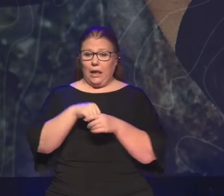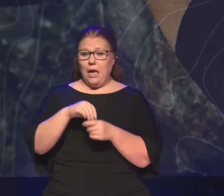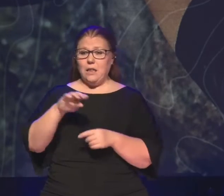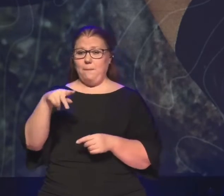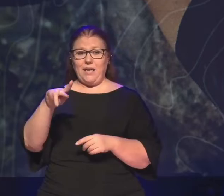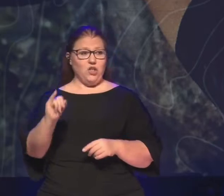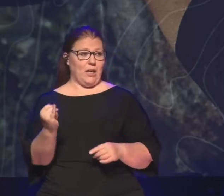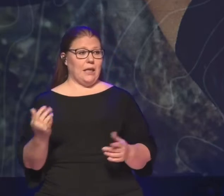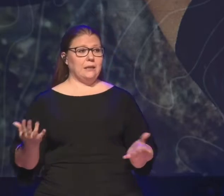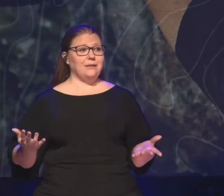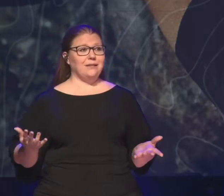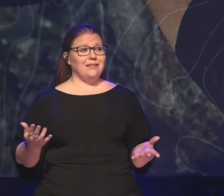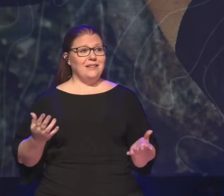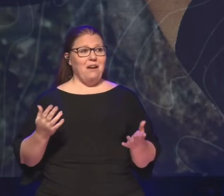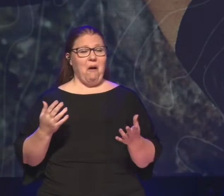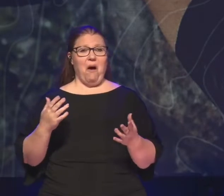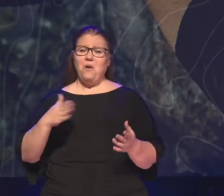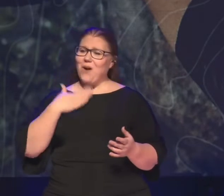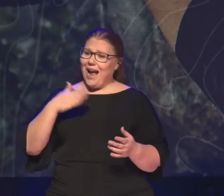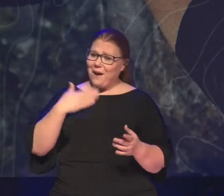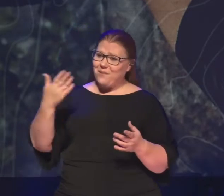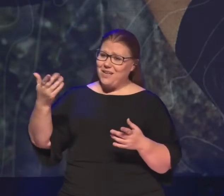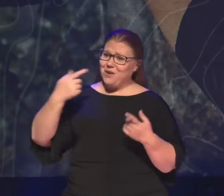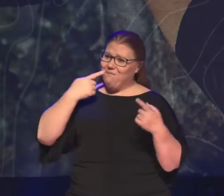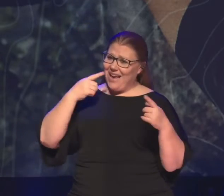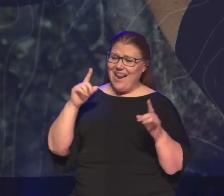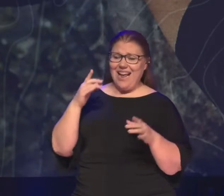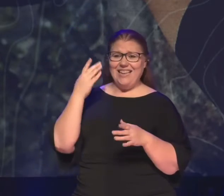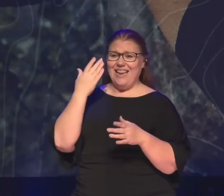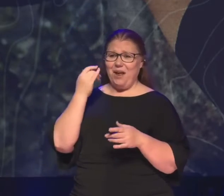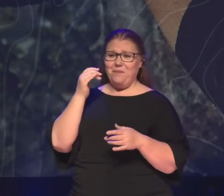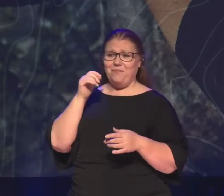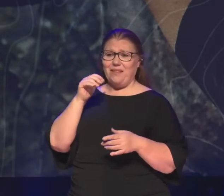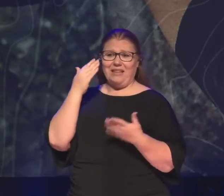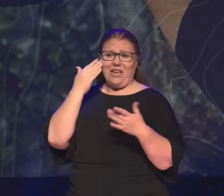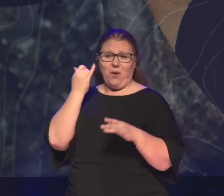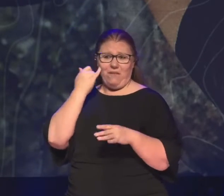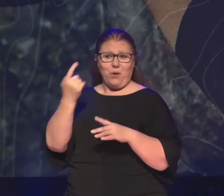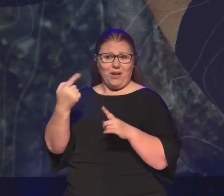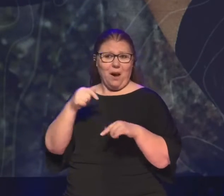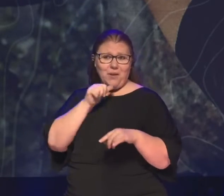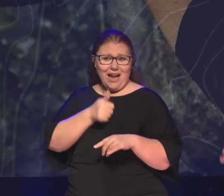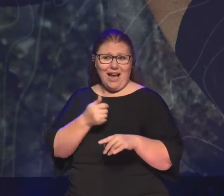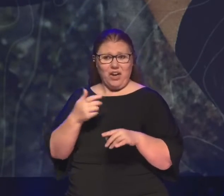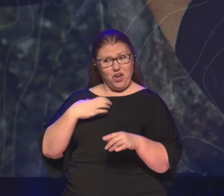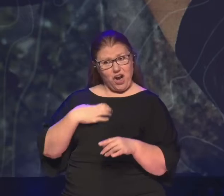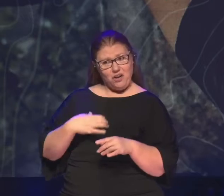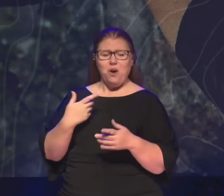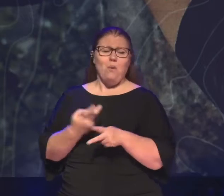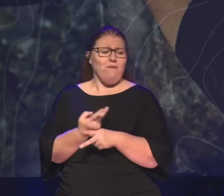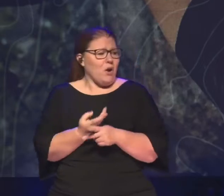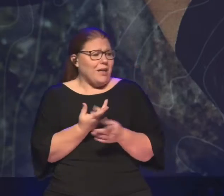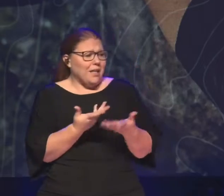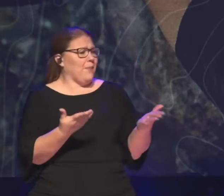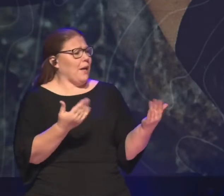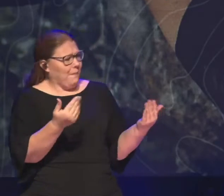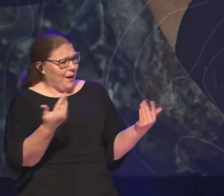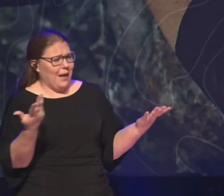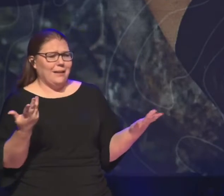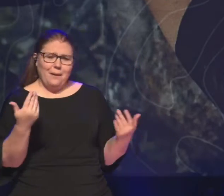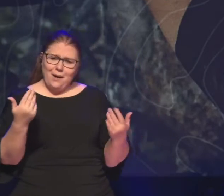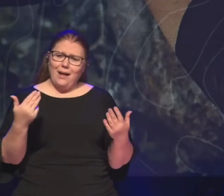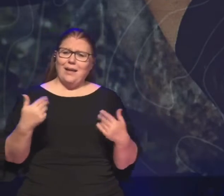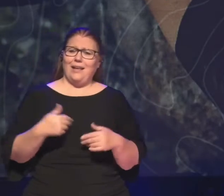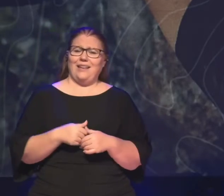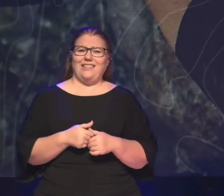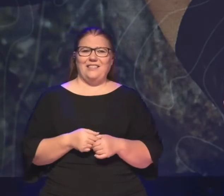pajamas. Just like, oh, we're glad you made it. You know, we weren't sure if you'd come or not, but are you hungry? Well, we can figure out something. Come on in. Go ahead and